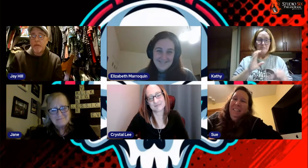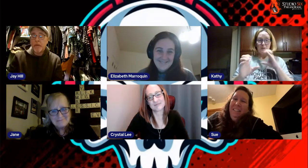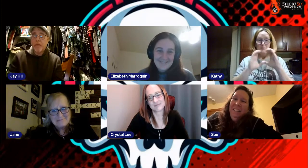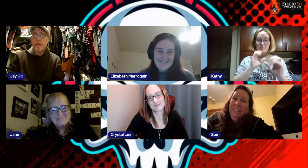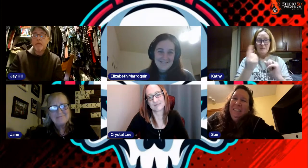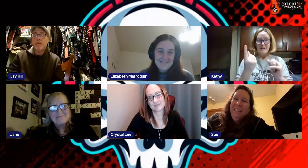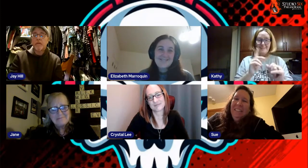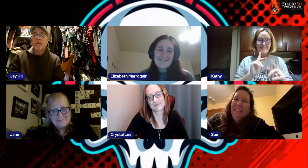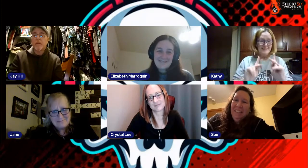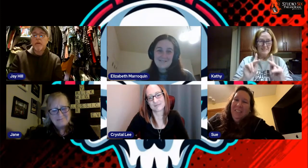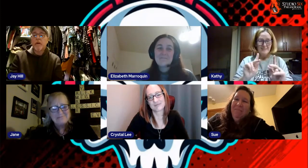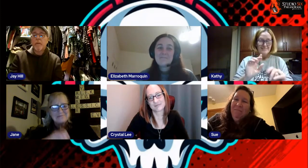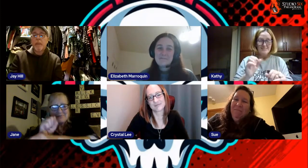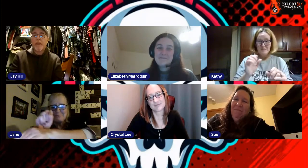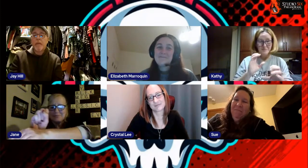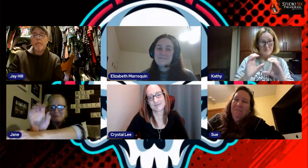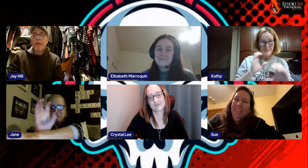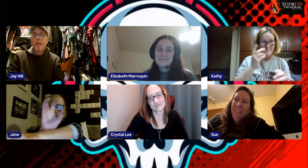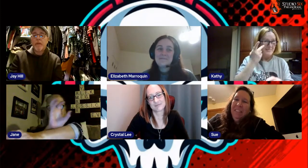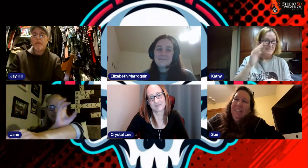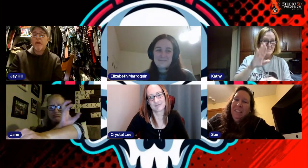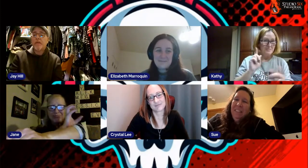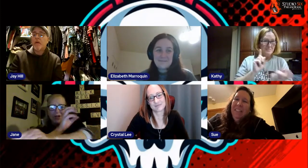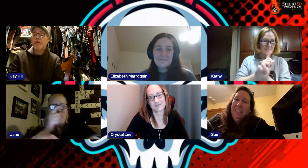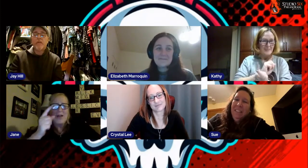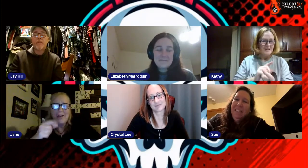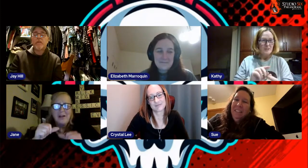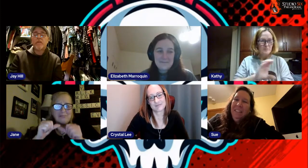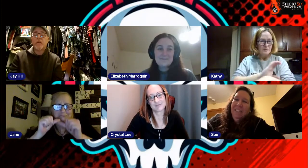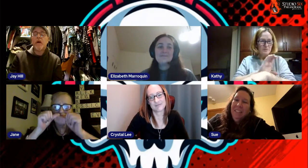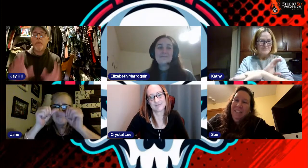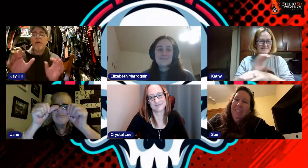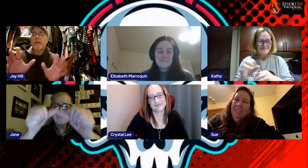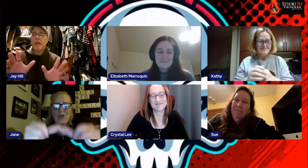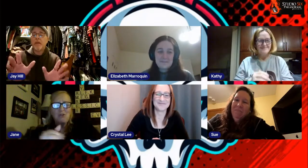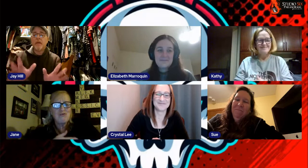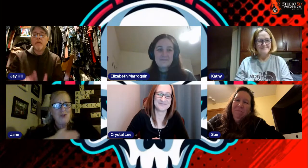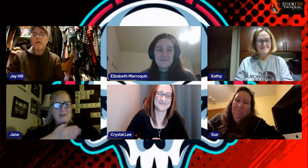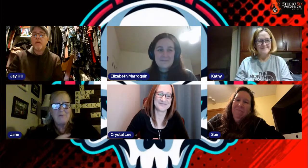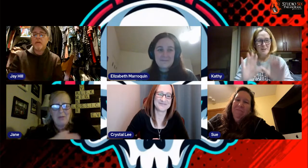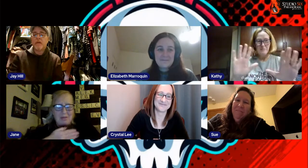be able to do this. So. You guys are just